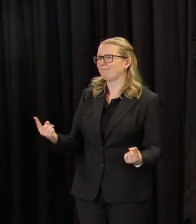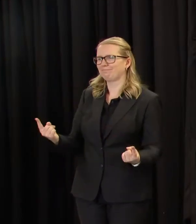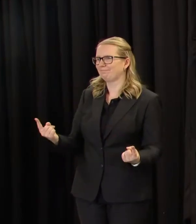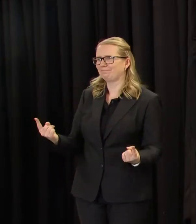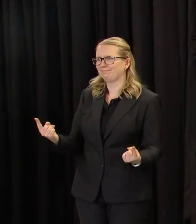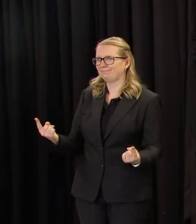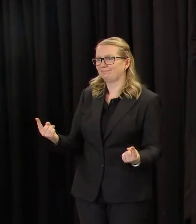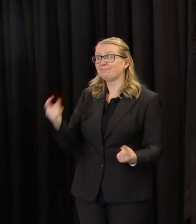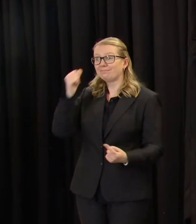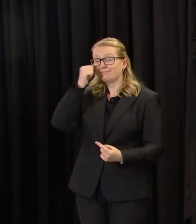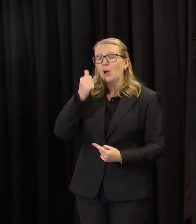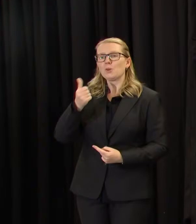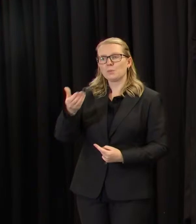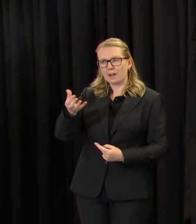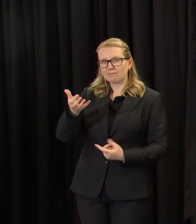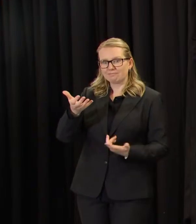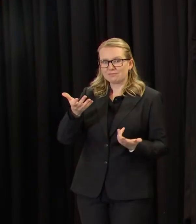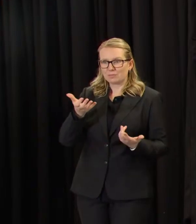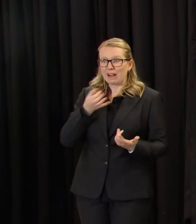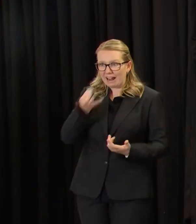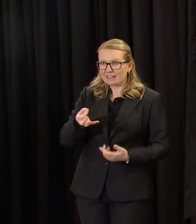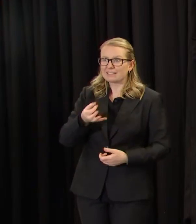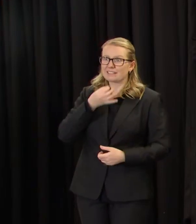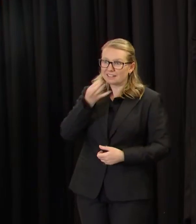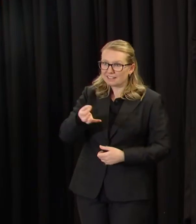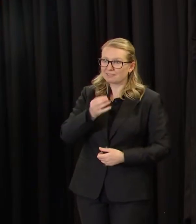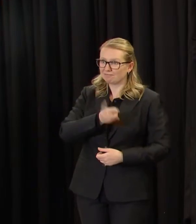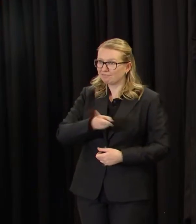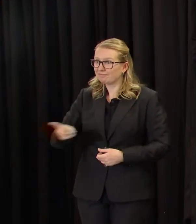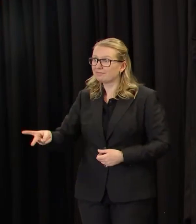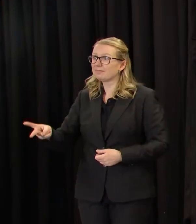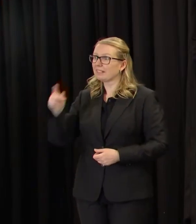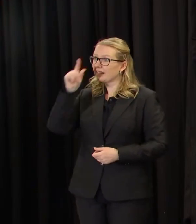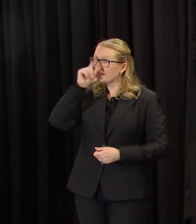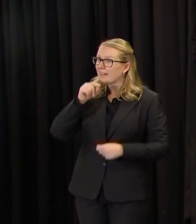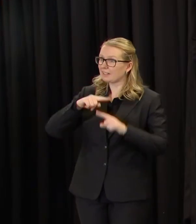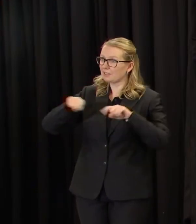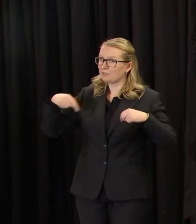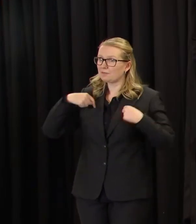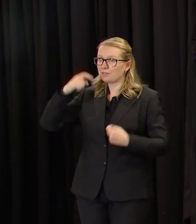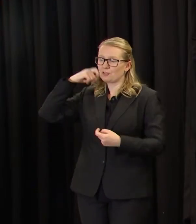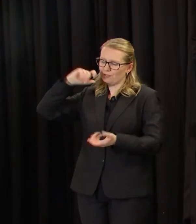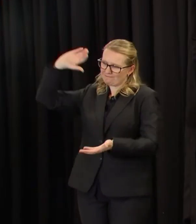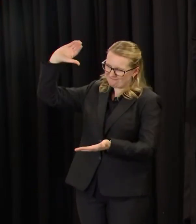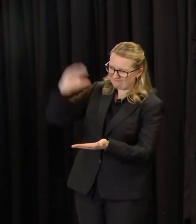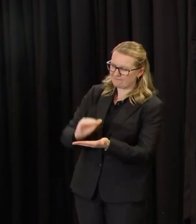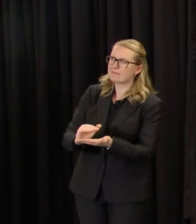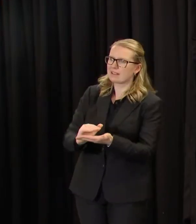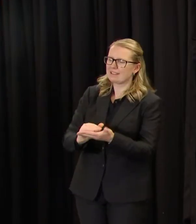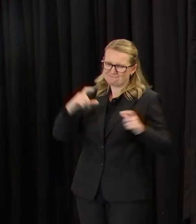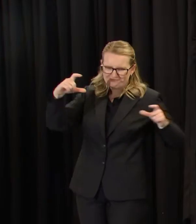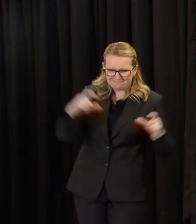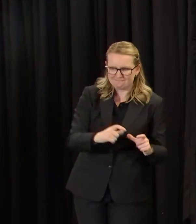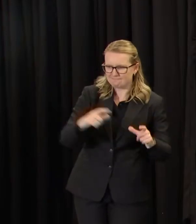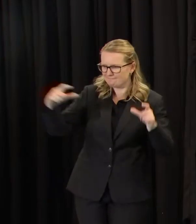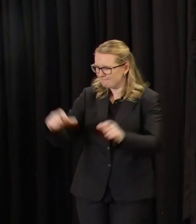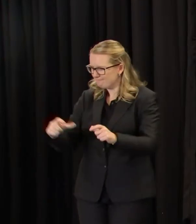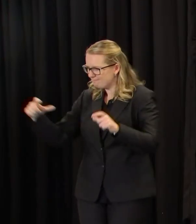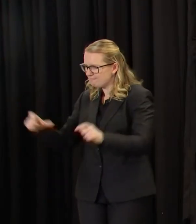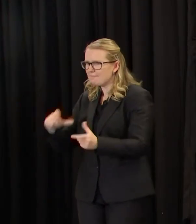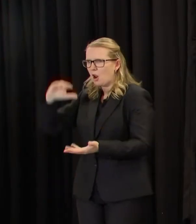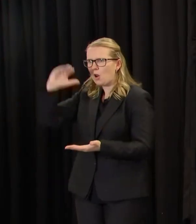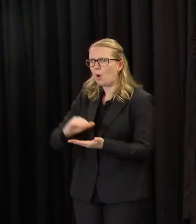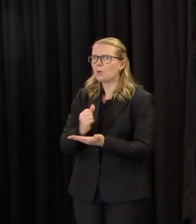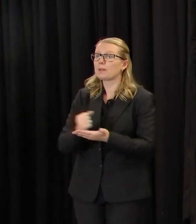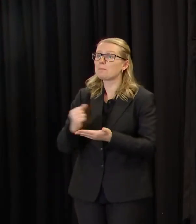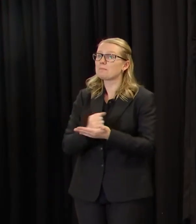asked repeatedly by me and others, are we still a chance to drive this down to very low numbers? And the answer is yes. If it wasn't, then